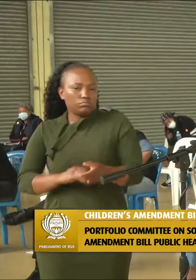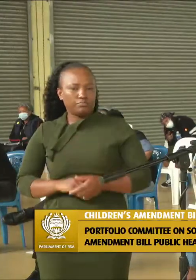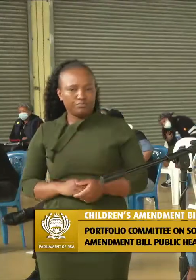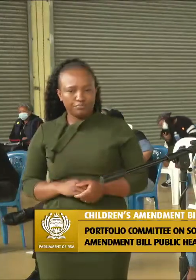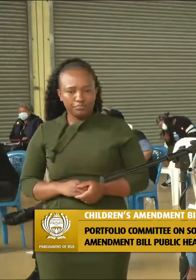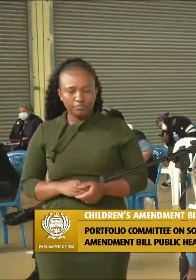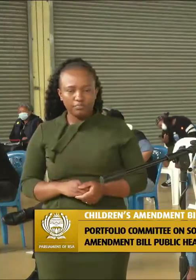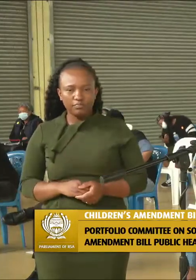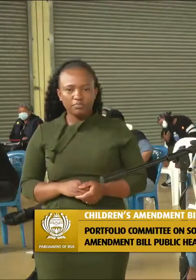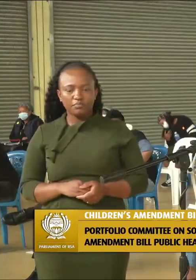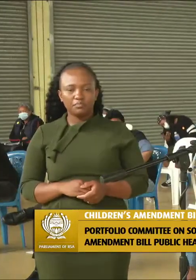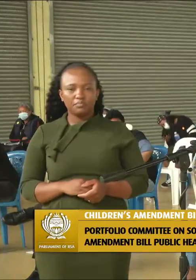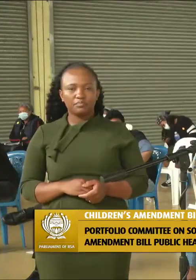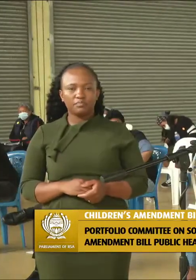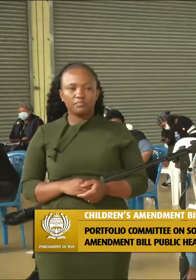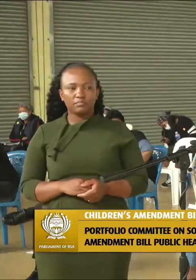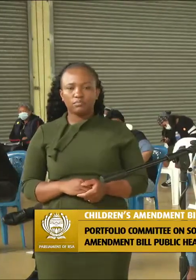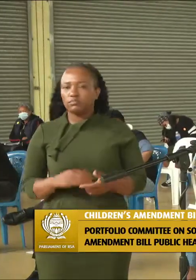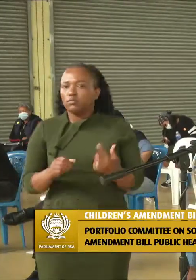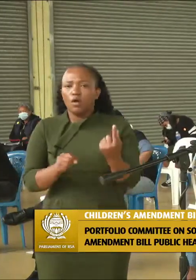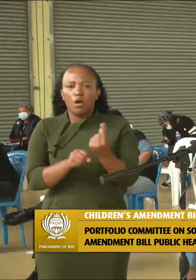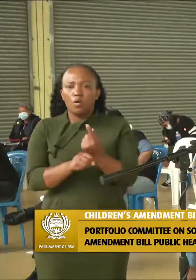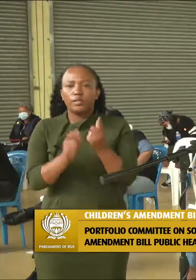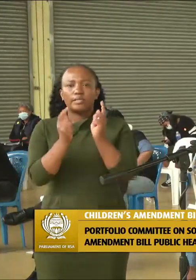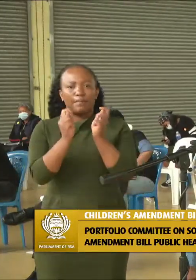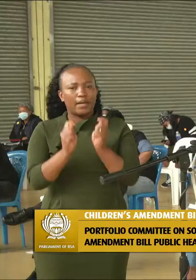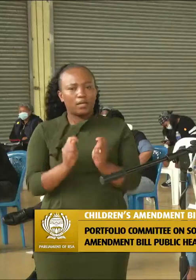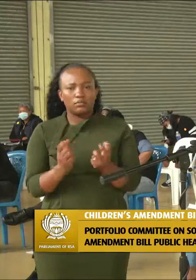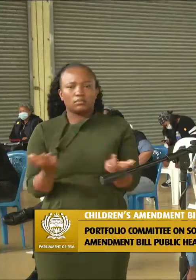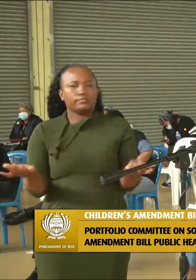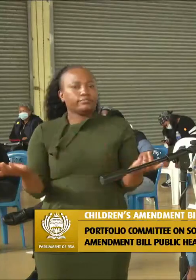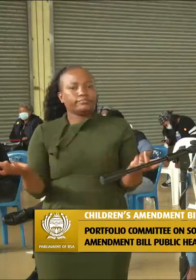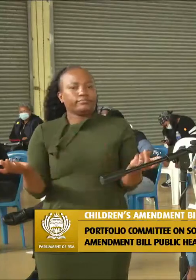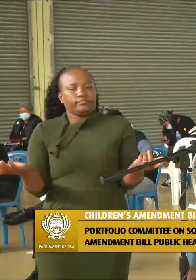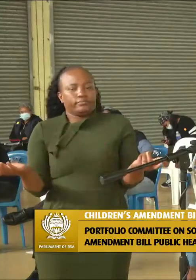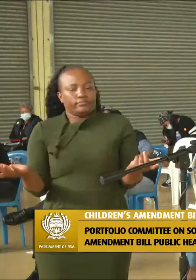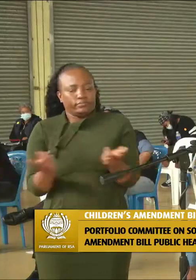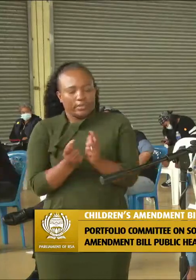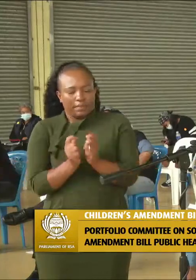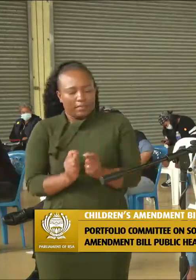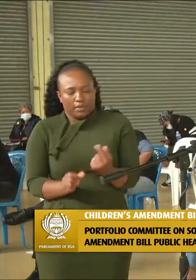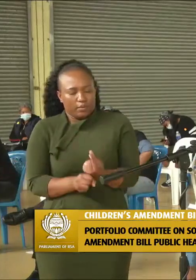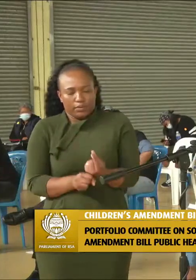Siphinde siamende. Kuhleli kuamendwa njalo. You always amend.